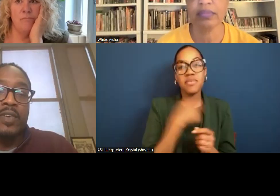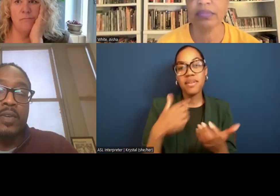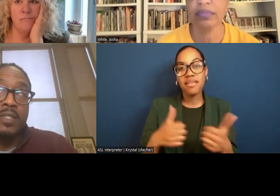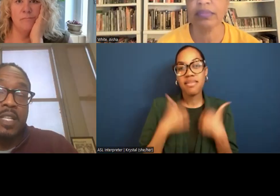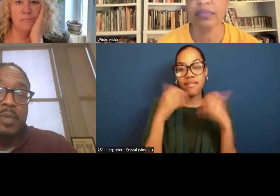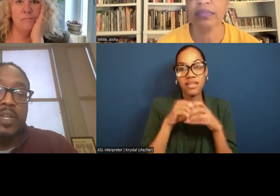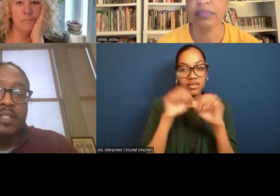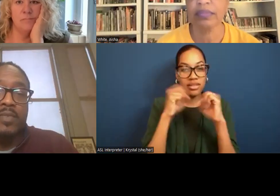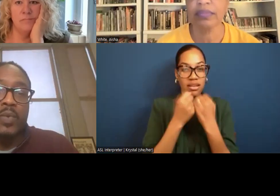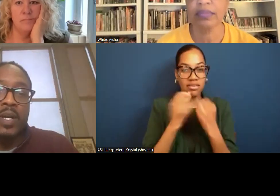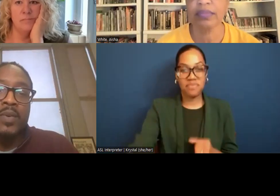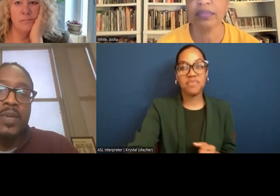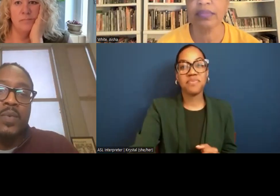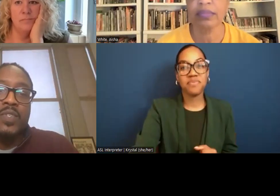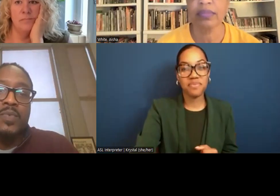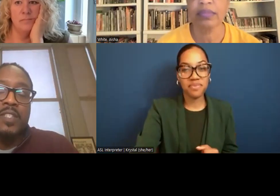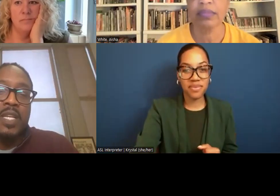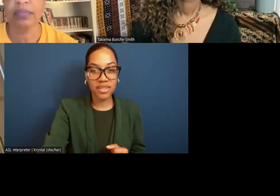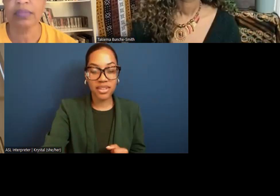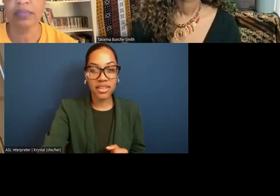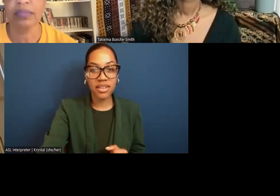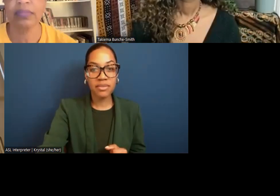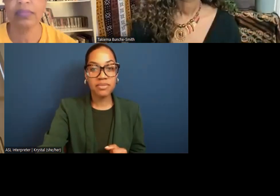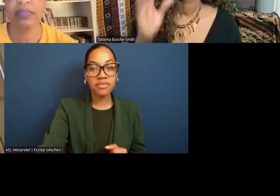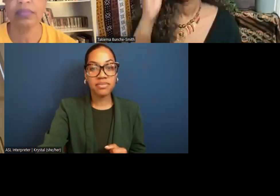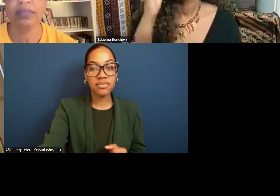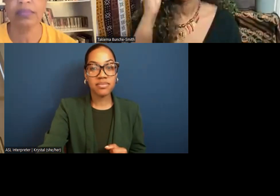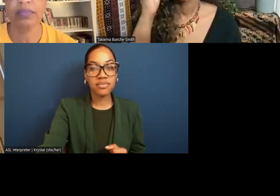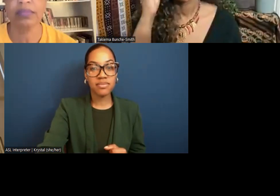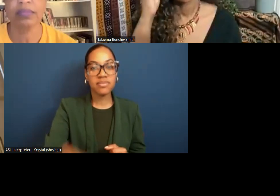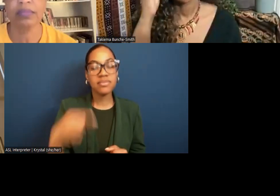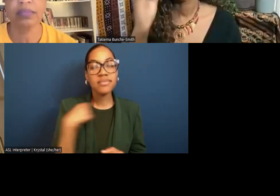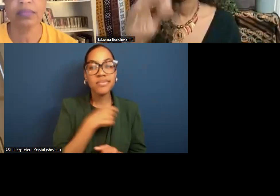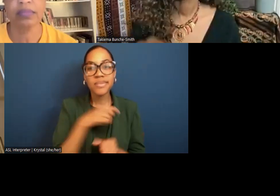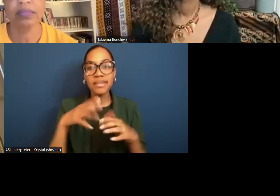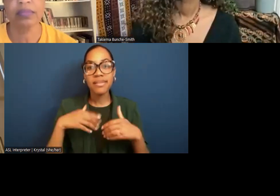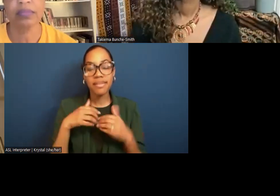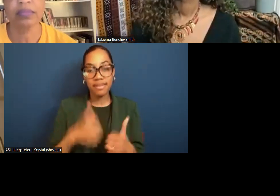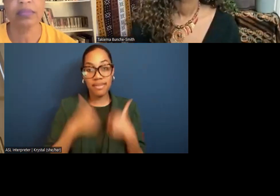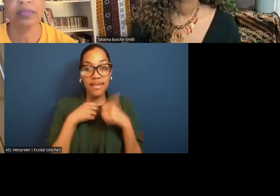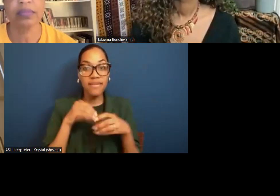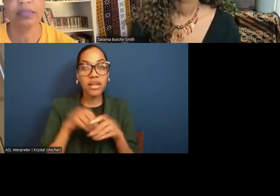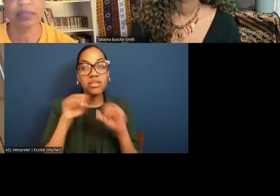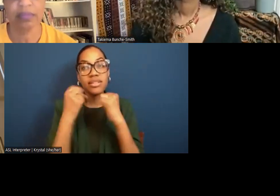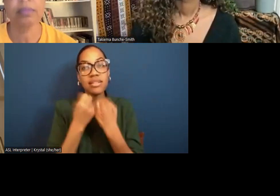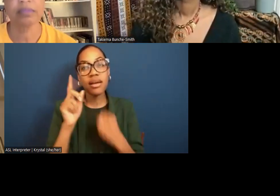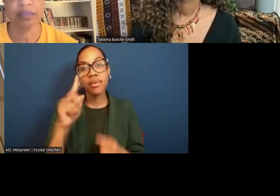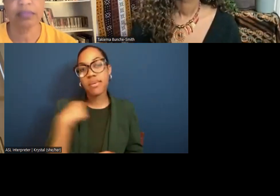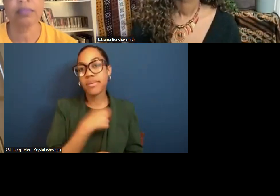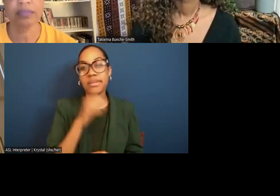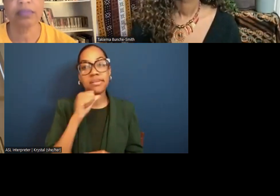systemic racism very well, which means many of us are unknowingly positioned to at times perpetuate it.